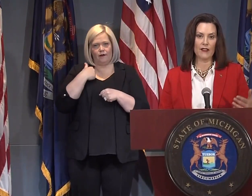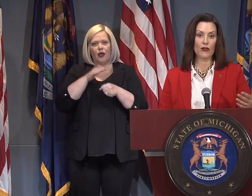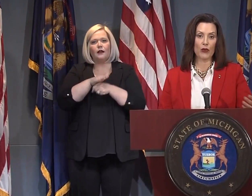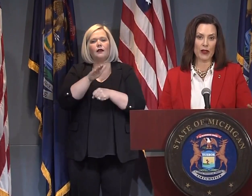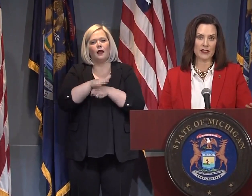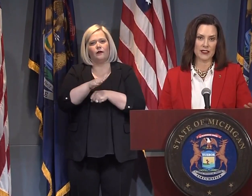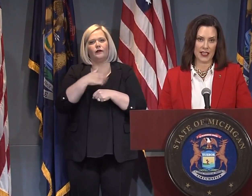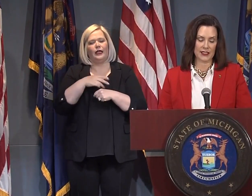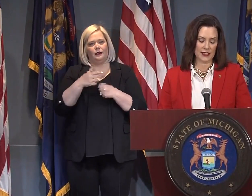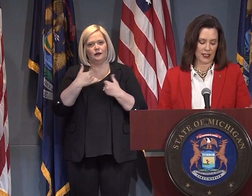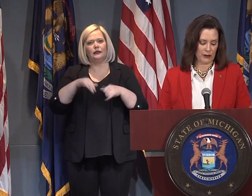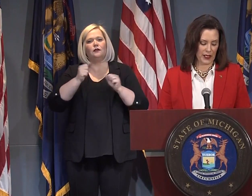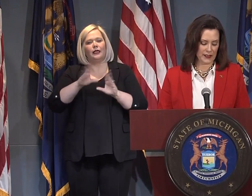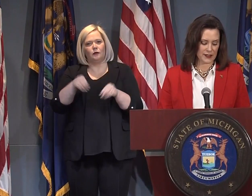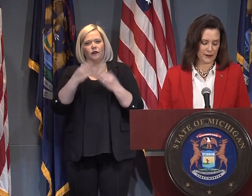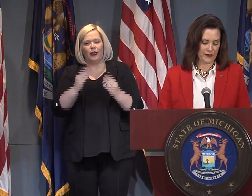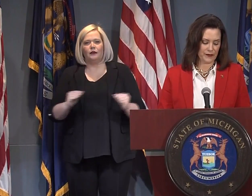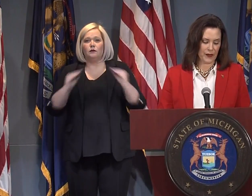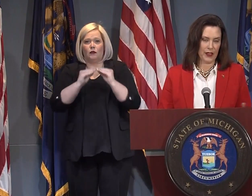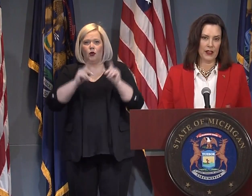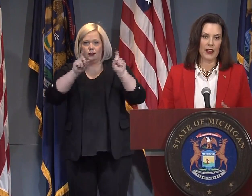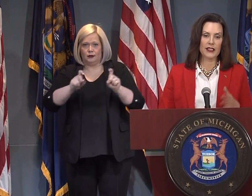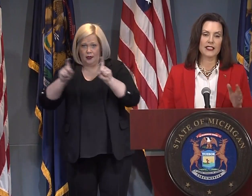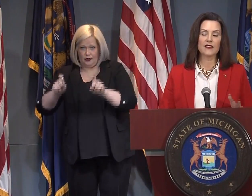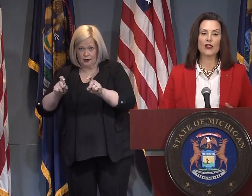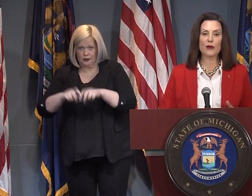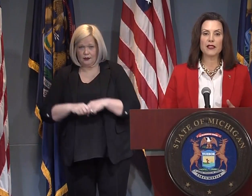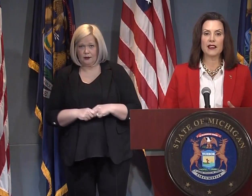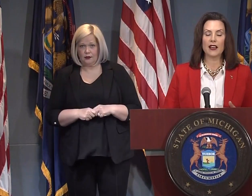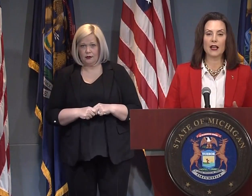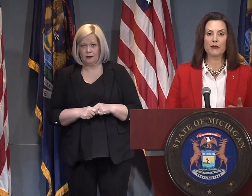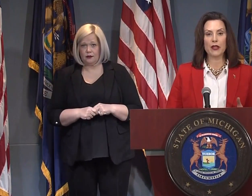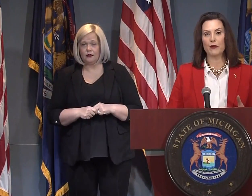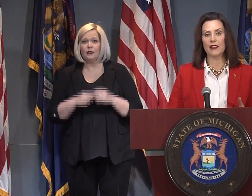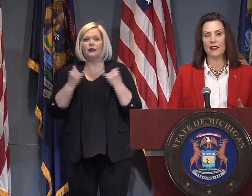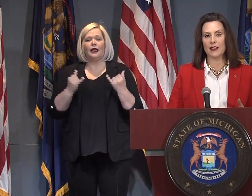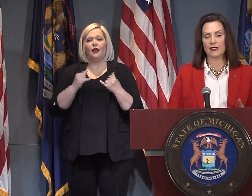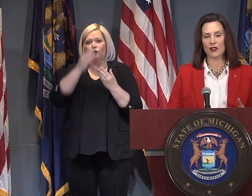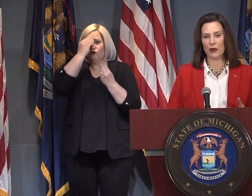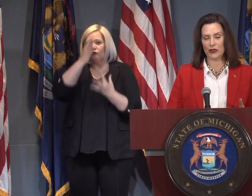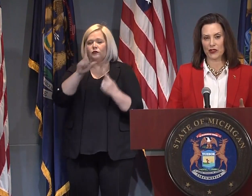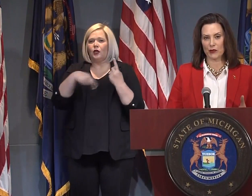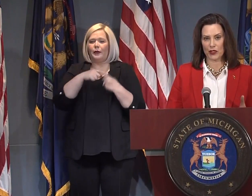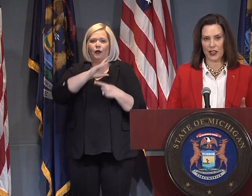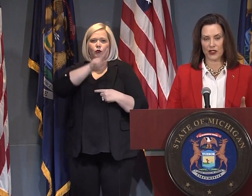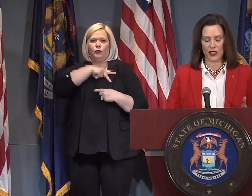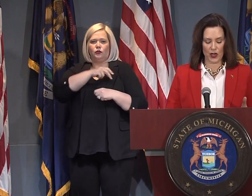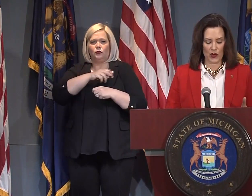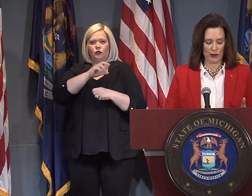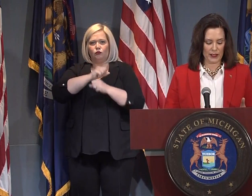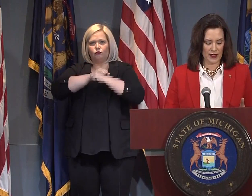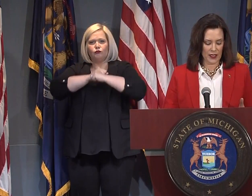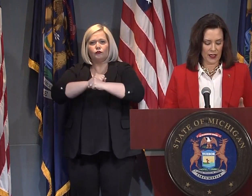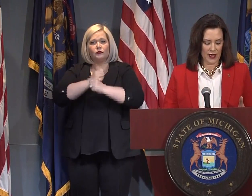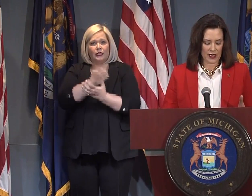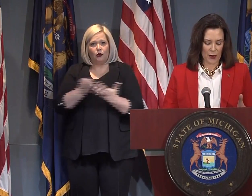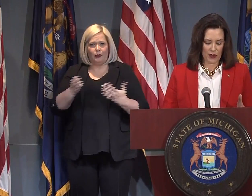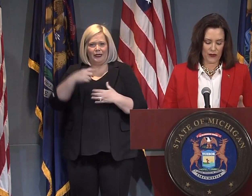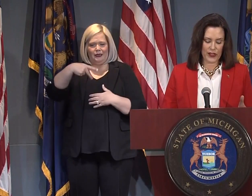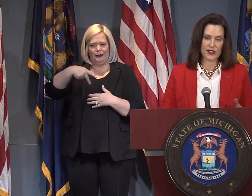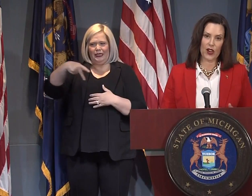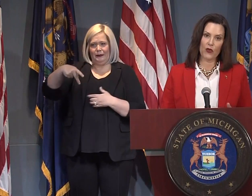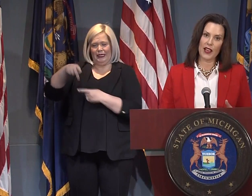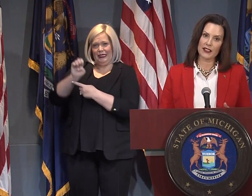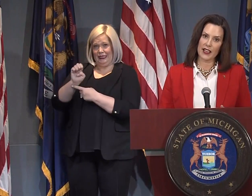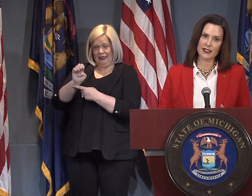continue to have robust testing in place. I'd like to give you an update on PPE, that's the personal protection equipment. A couple